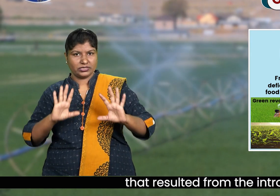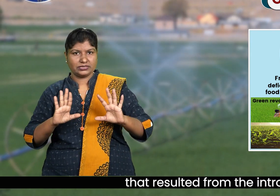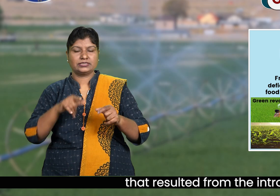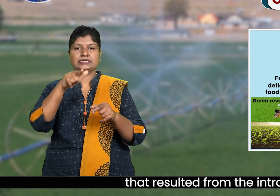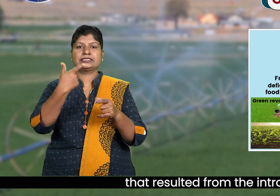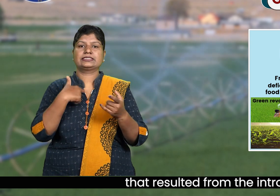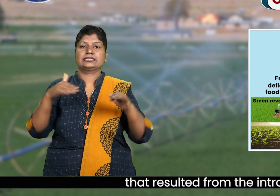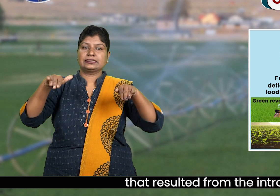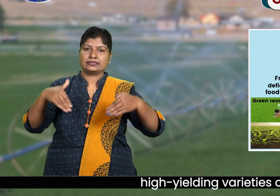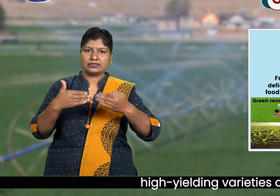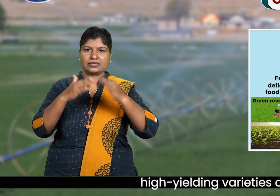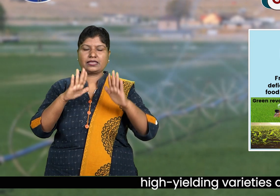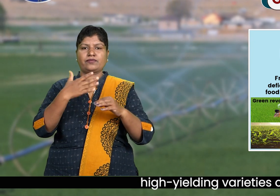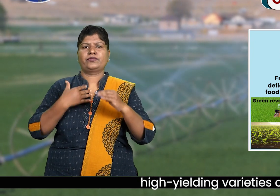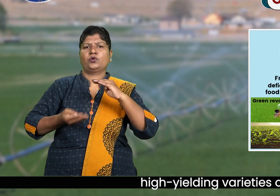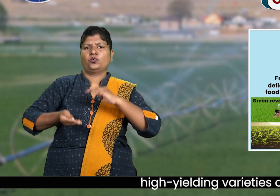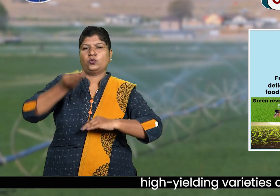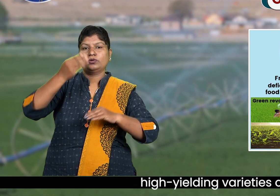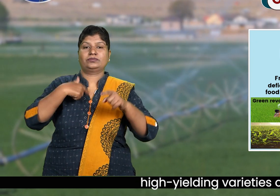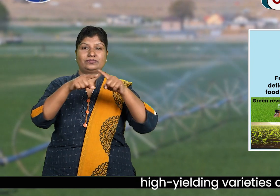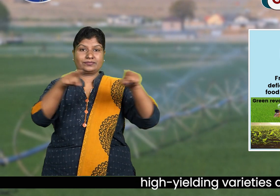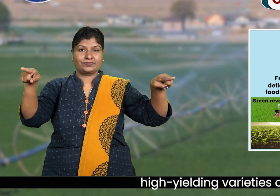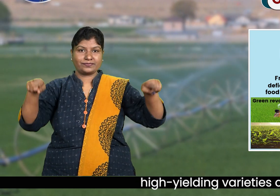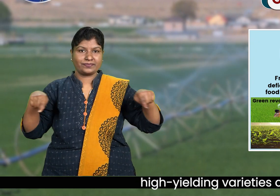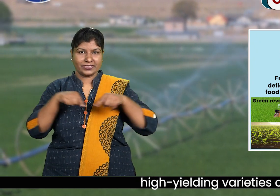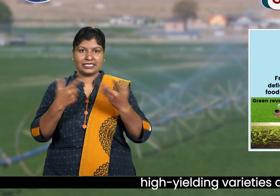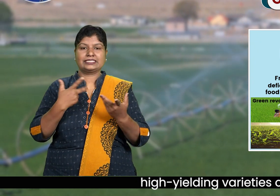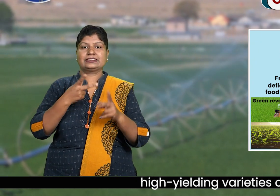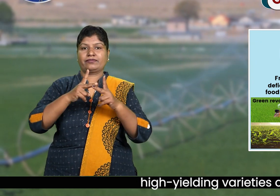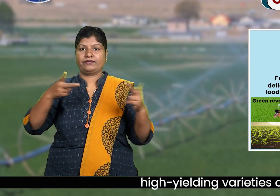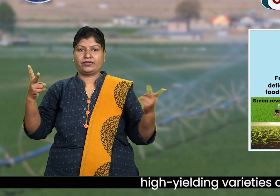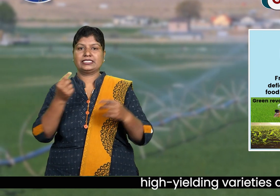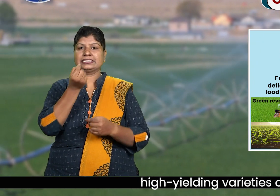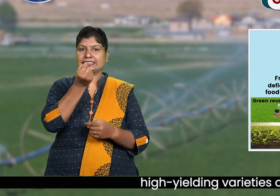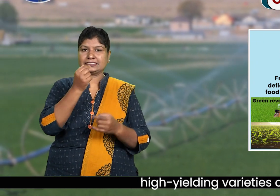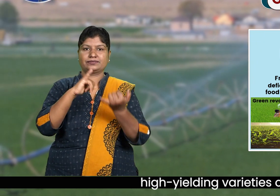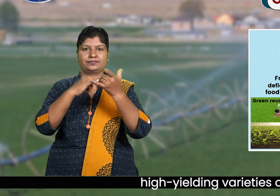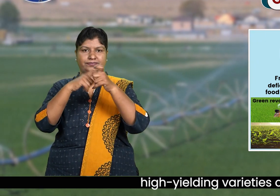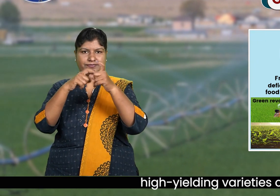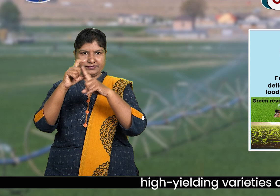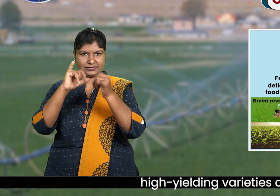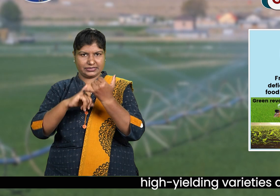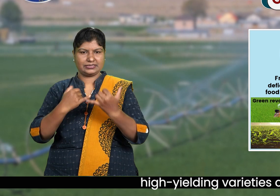the introduction of high-yielding varieties of seeds,